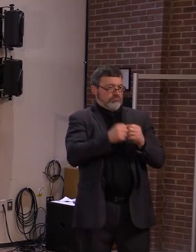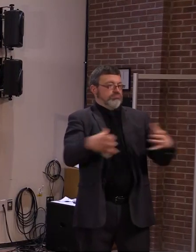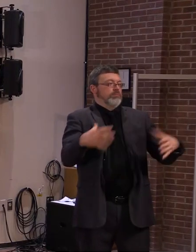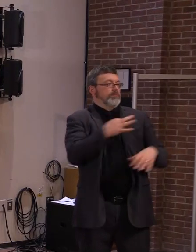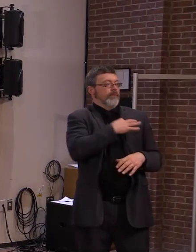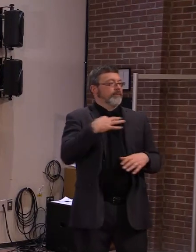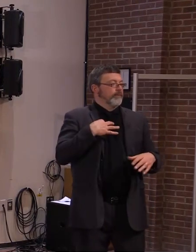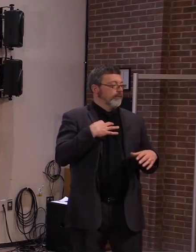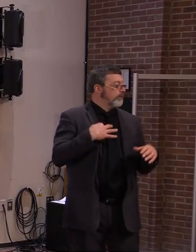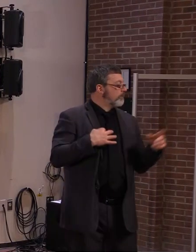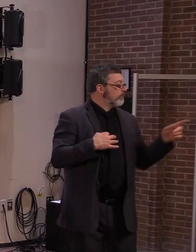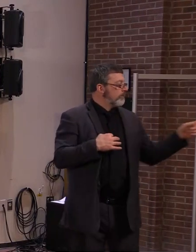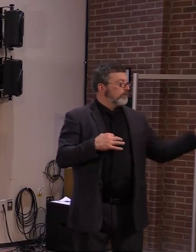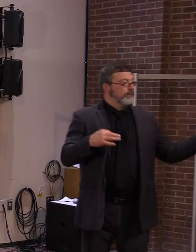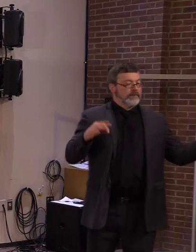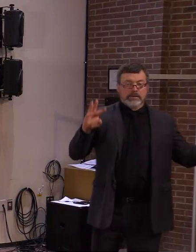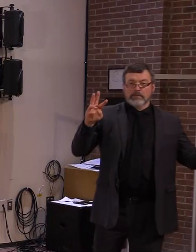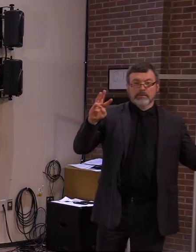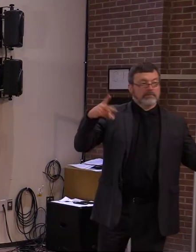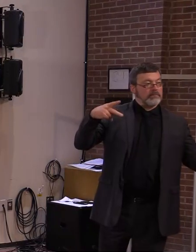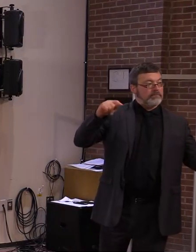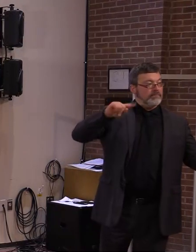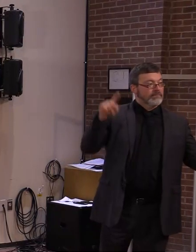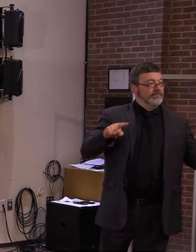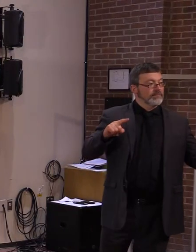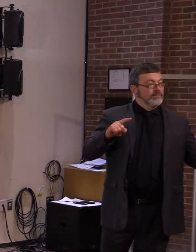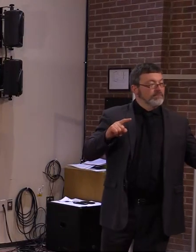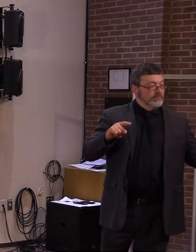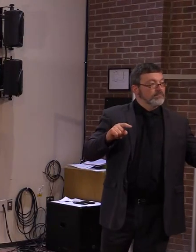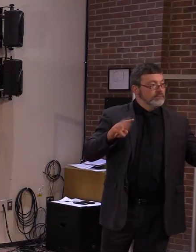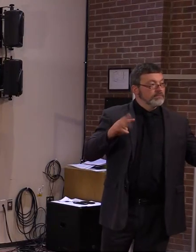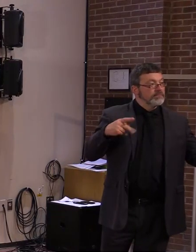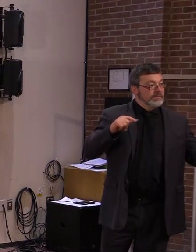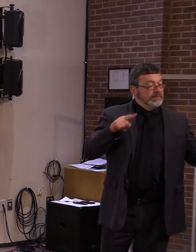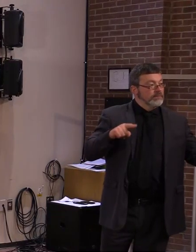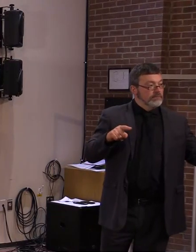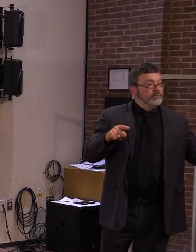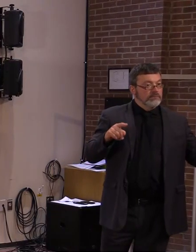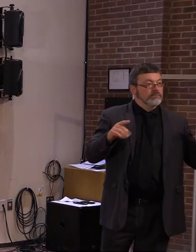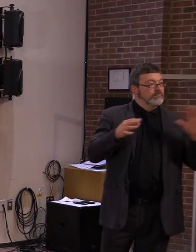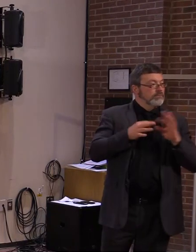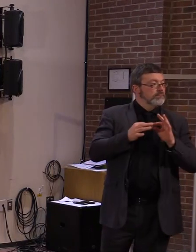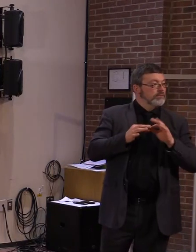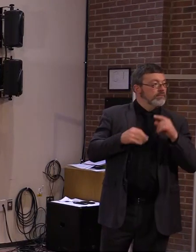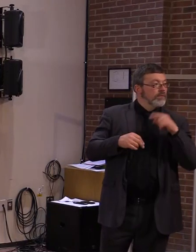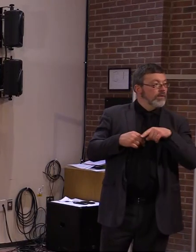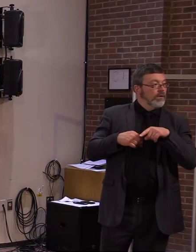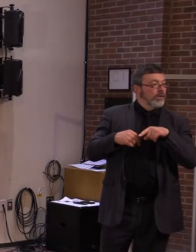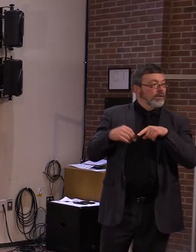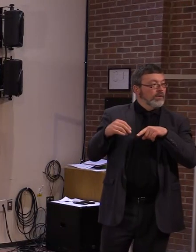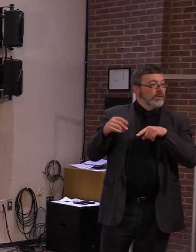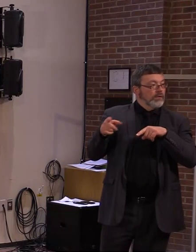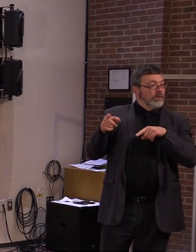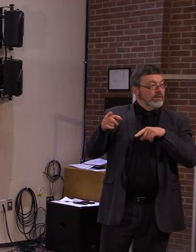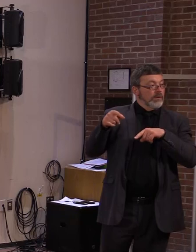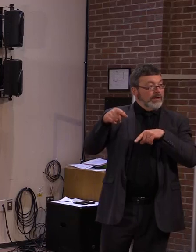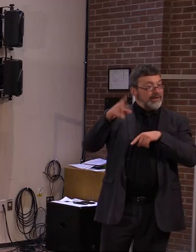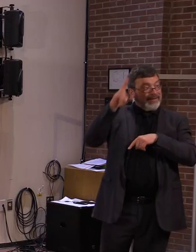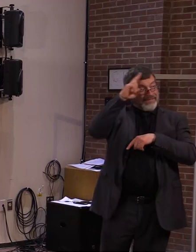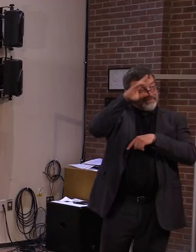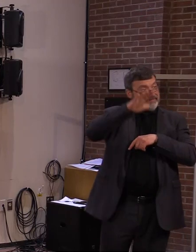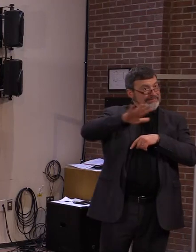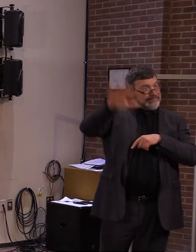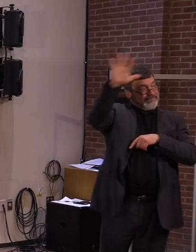Secretary Smith, another question for you perhaps. Do the hospitals throughout the state have the capacity to handle